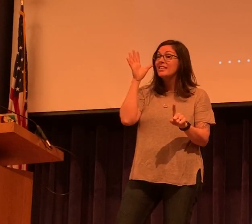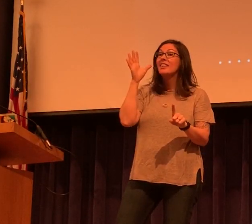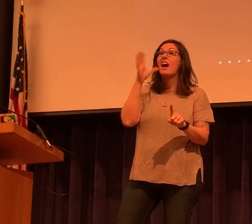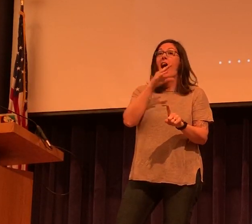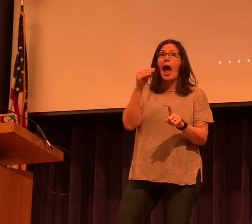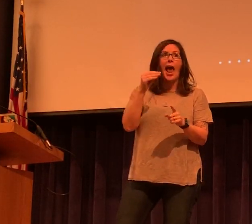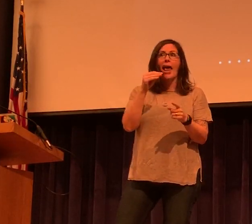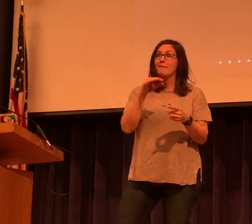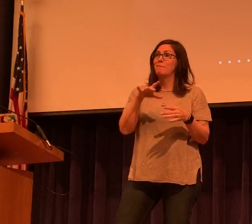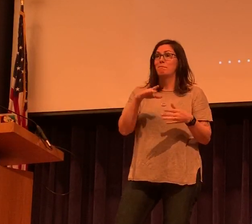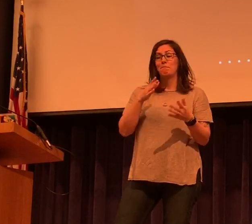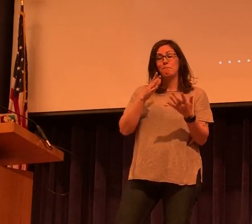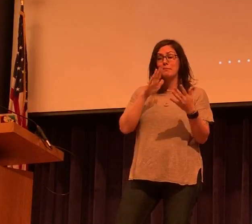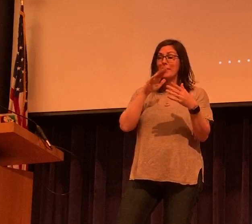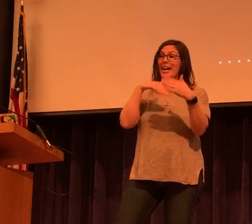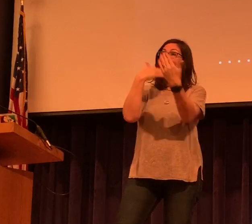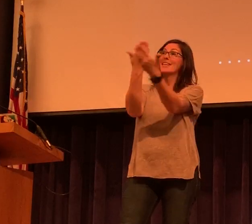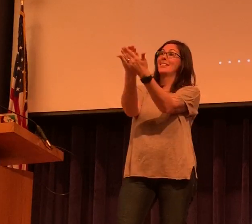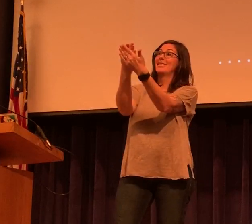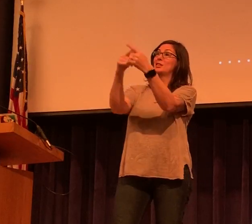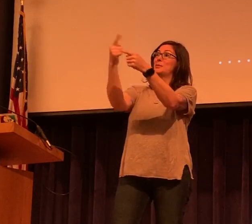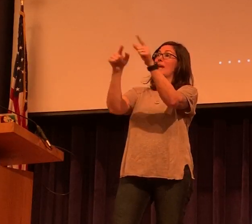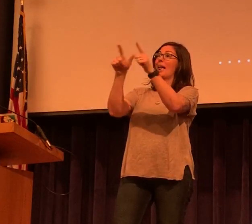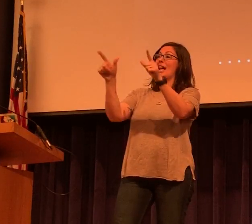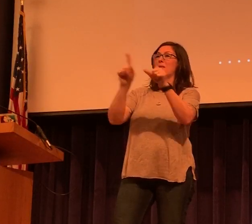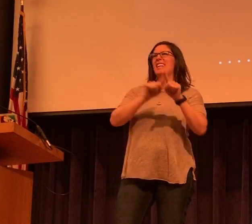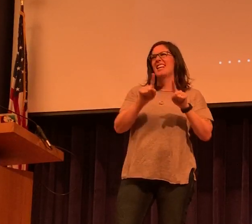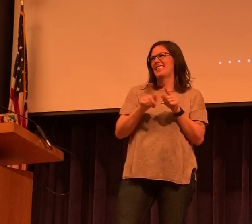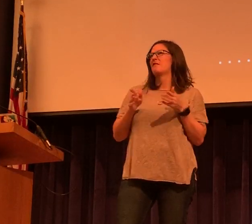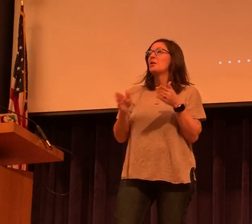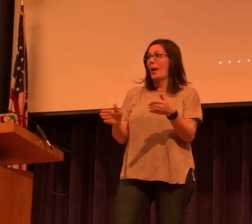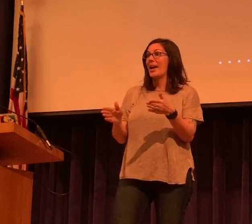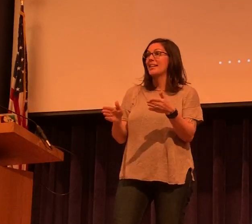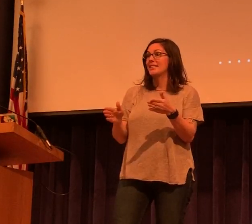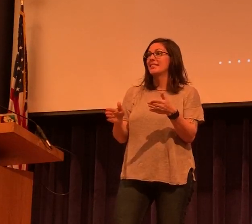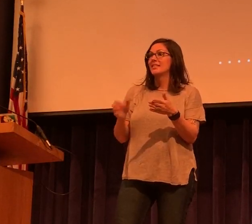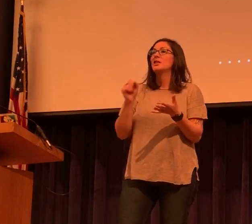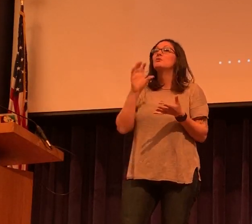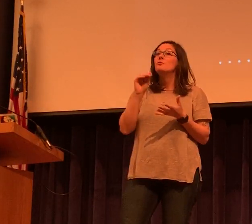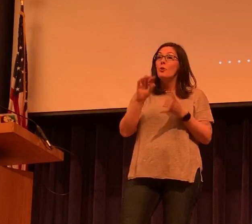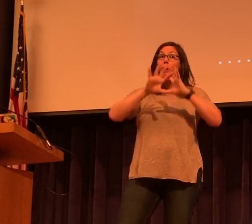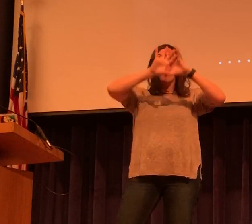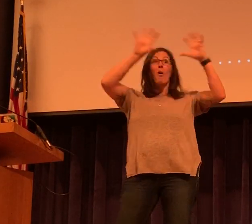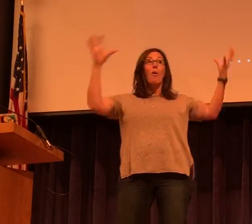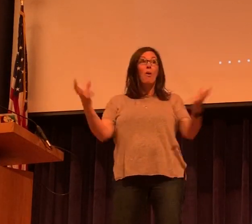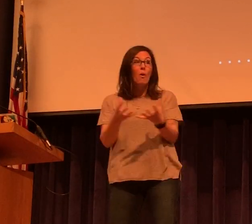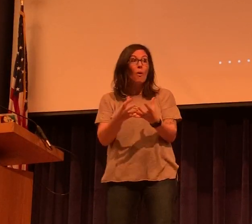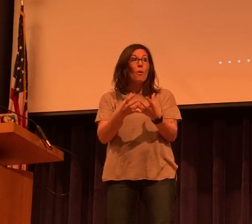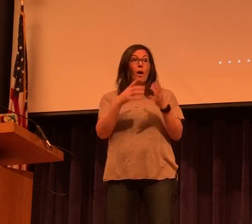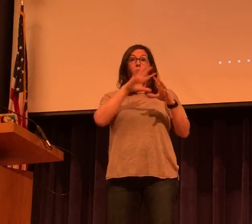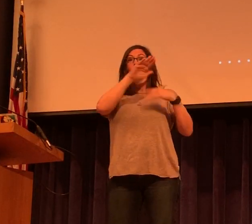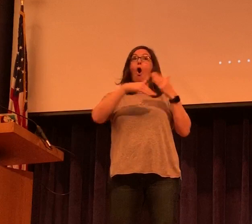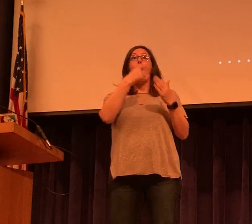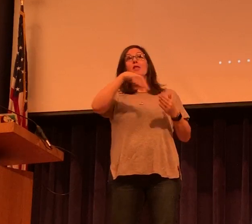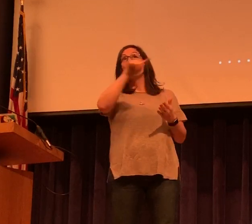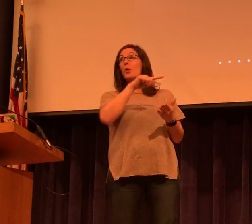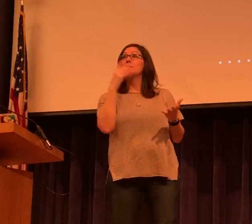again is very small. The overwhelming majority of deaf people are born to hearing parents who do not sign and arrive